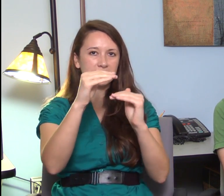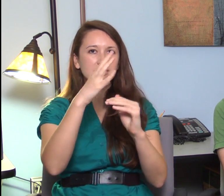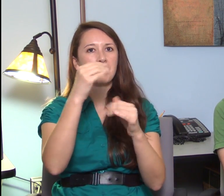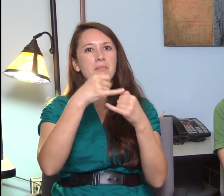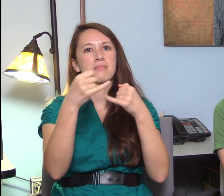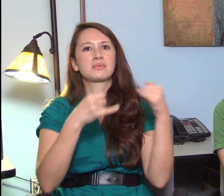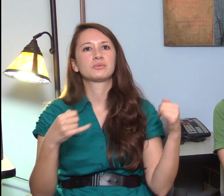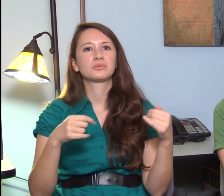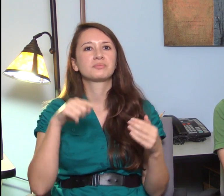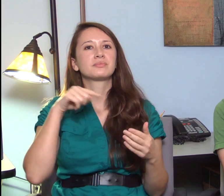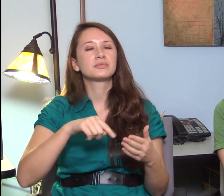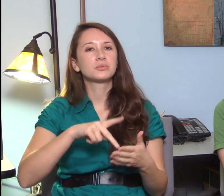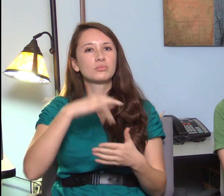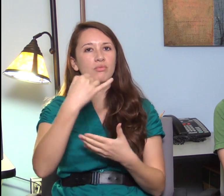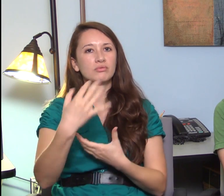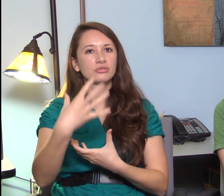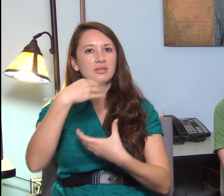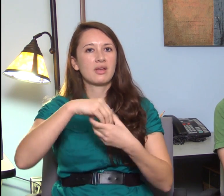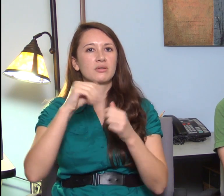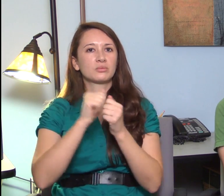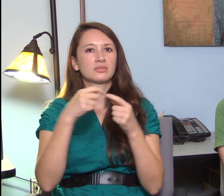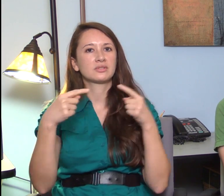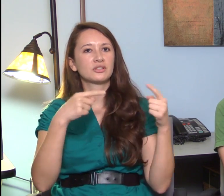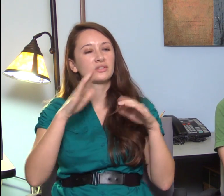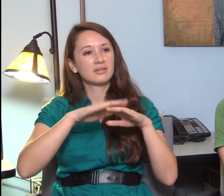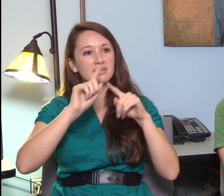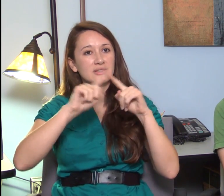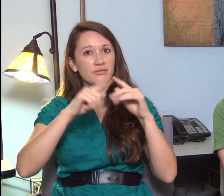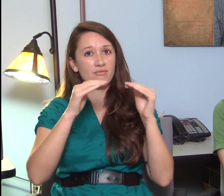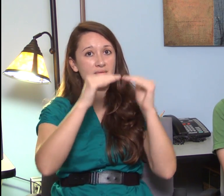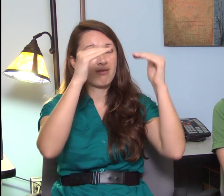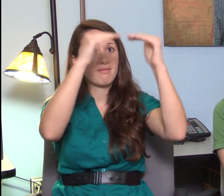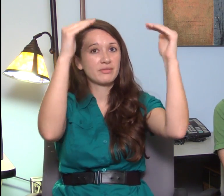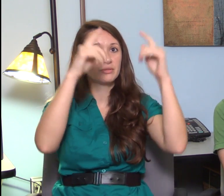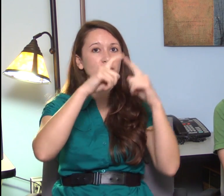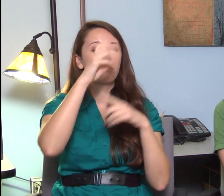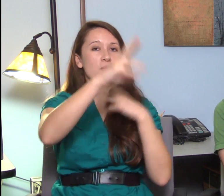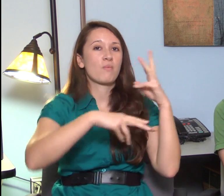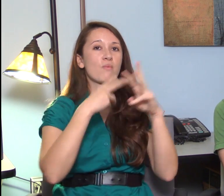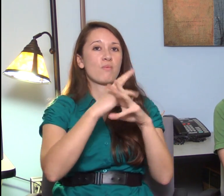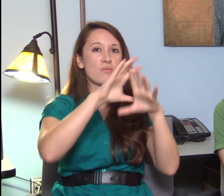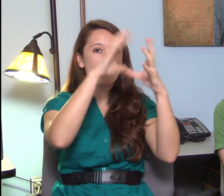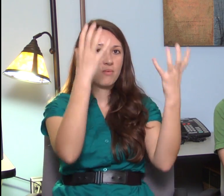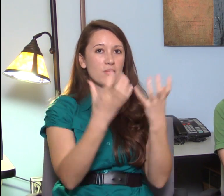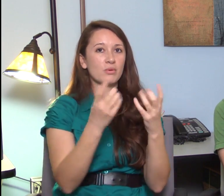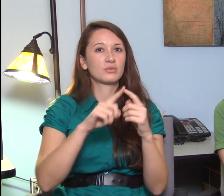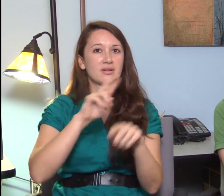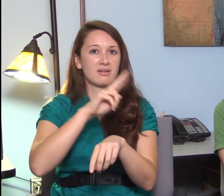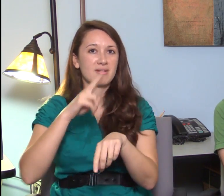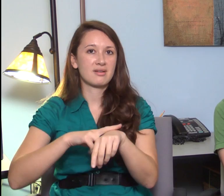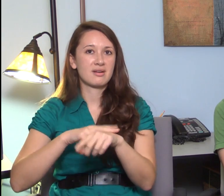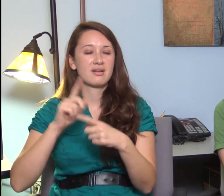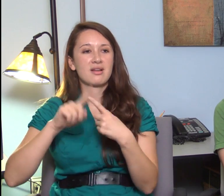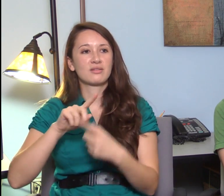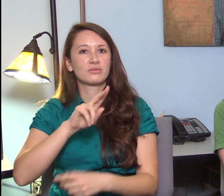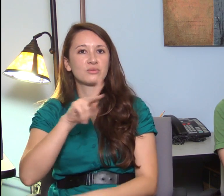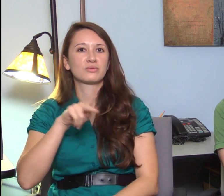and boundaries. These projects engage with the tensions on different scales, from the global to the national to